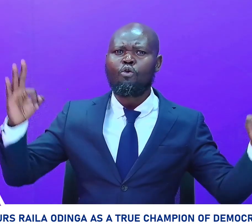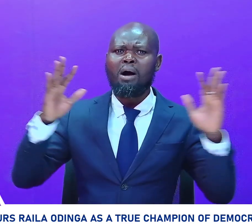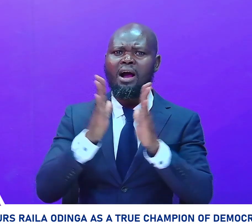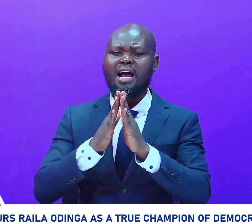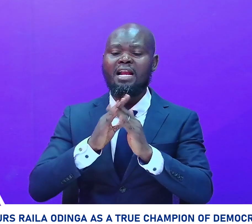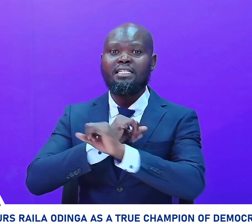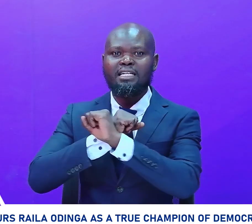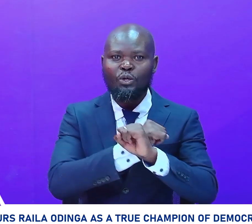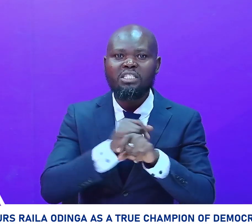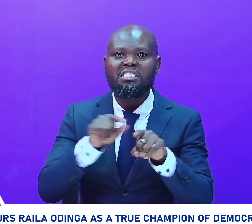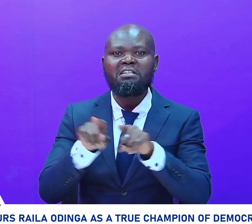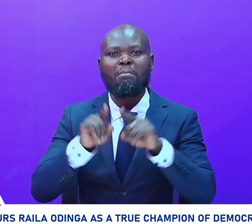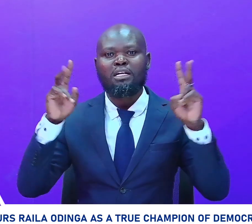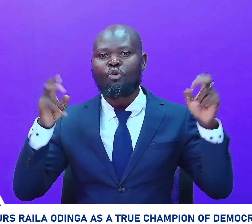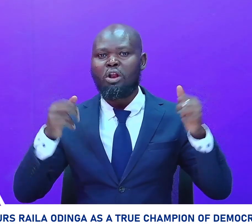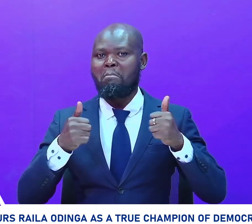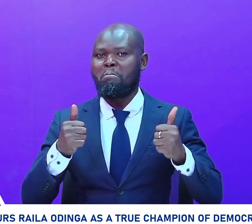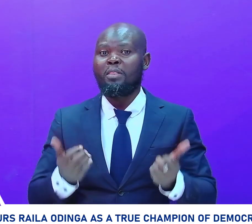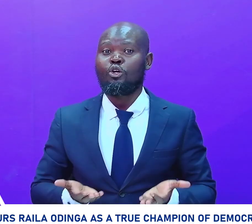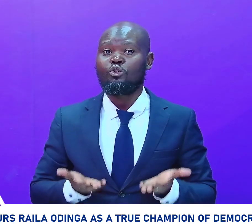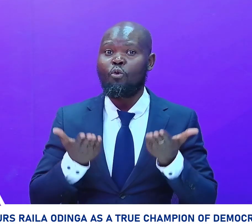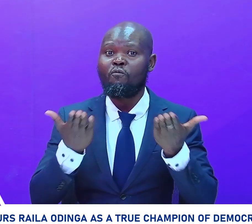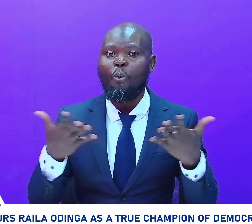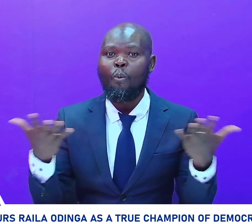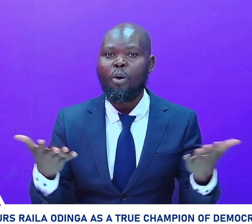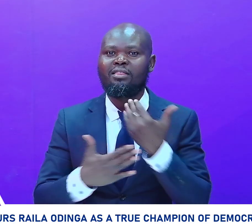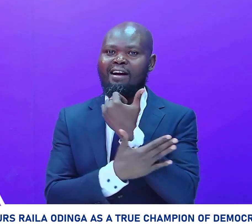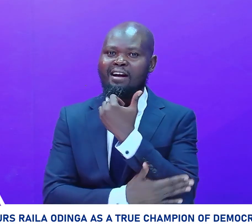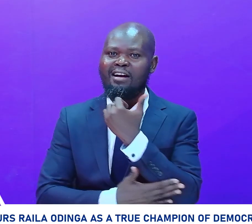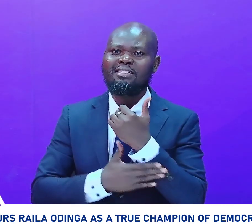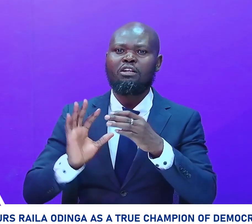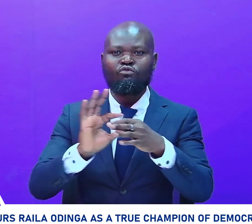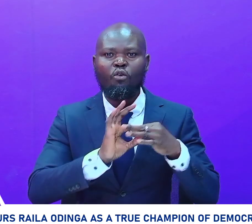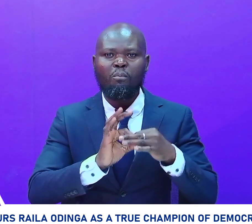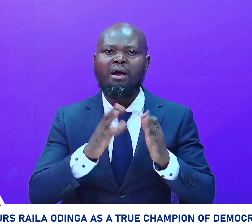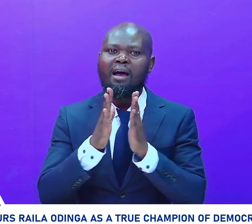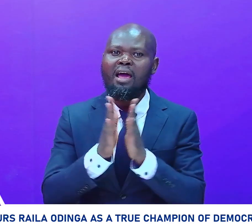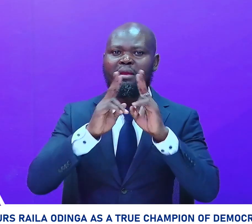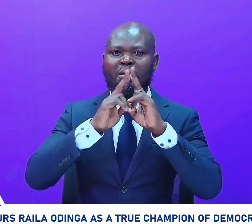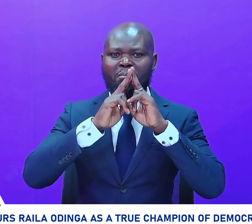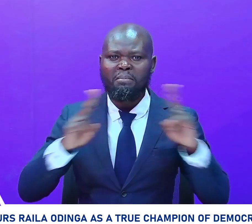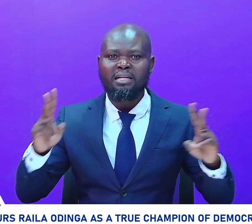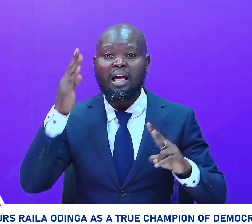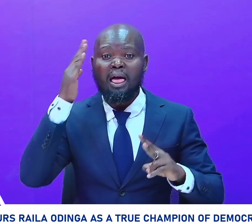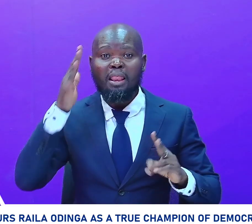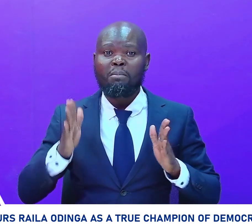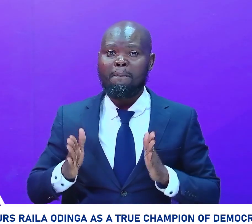freedom and justice, noting that he often put the country's unity and peace ahead of his personal and